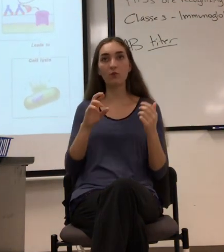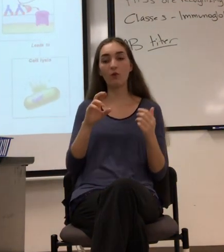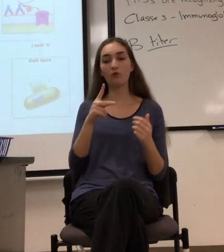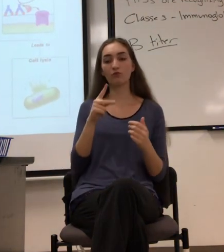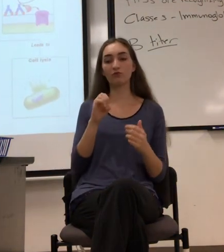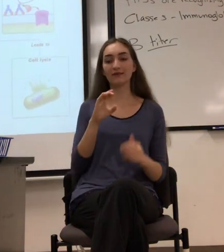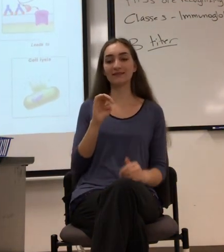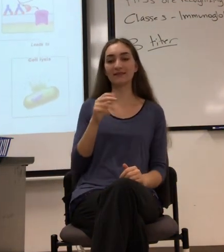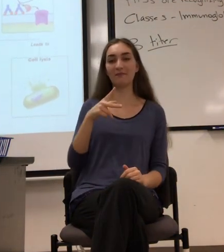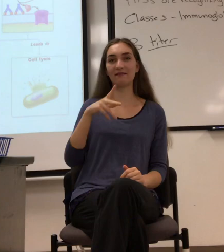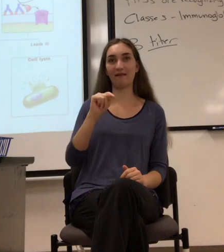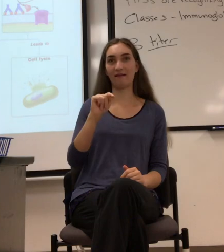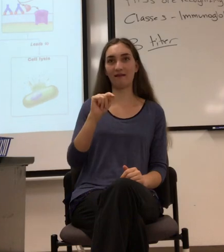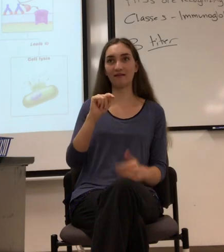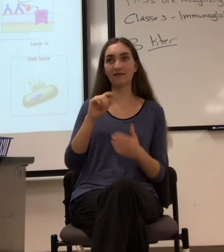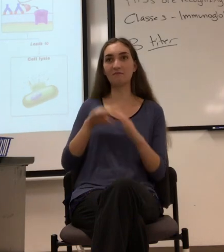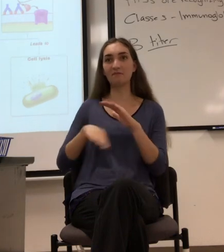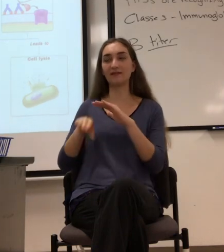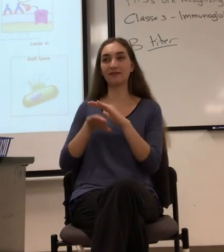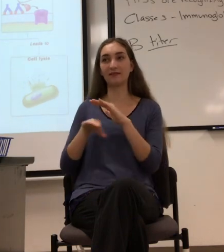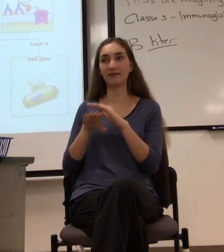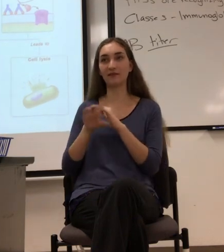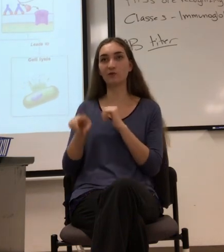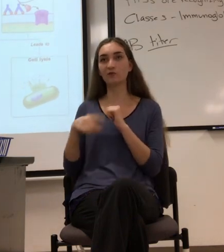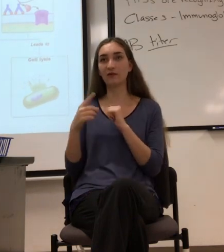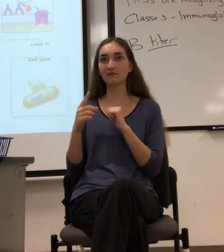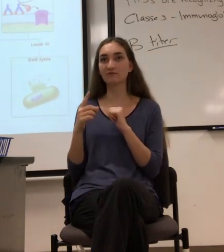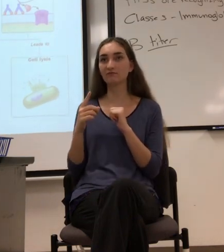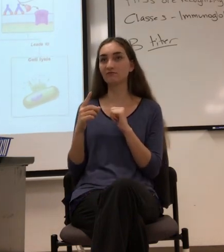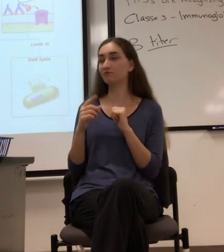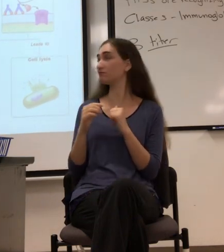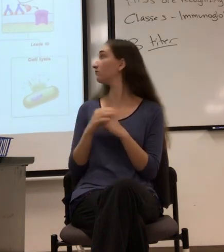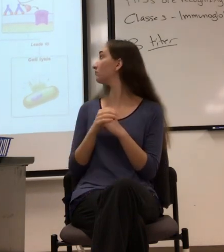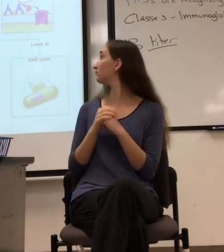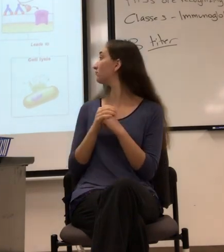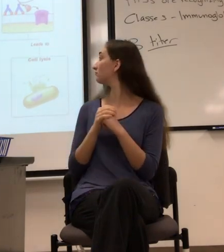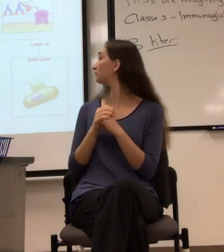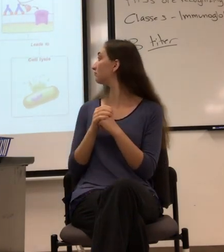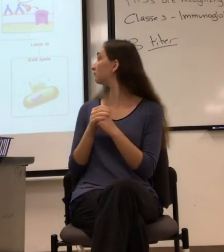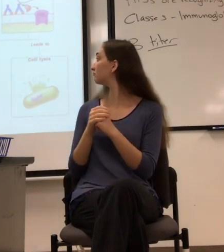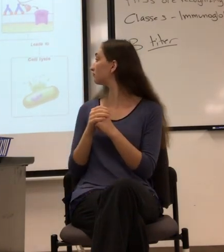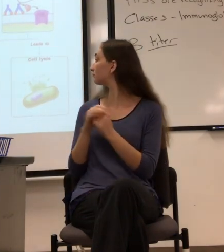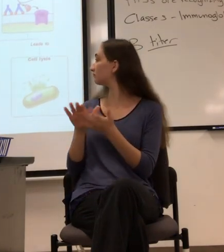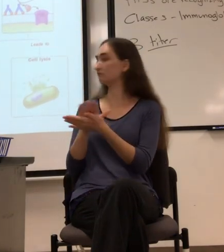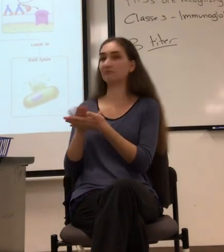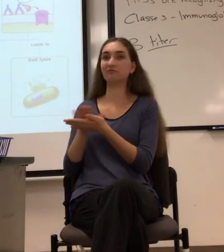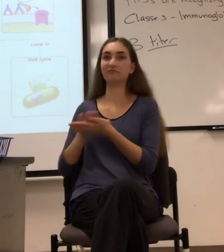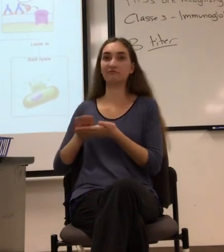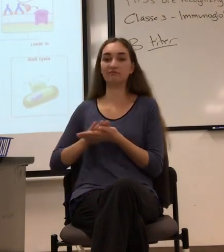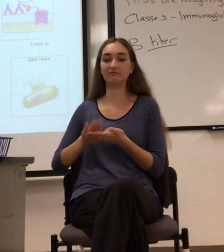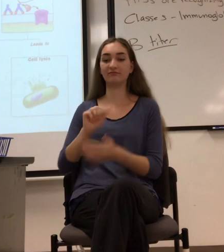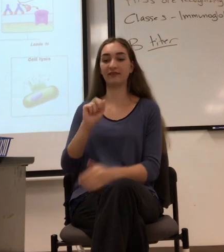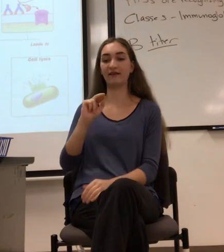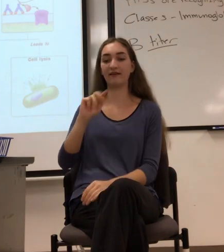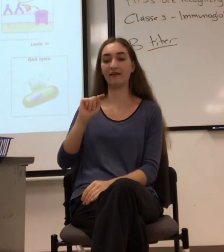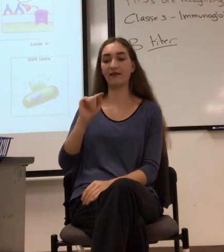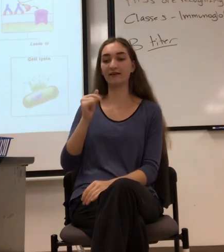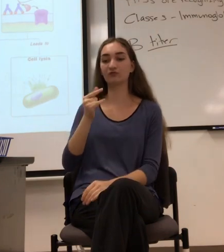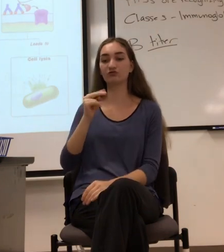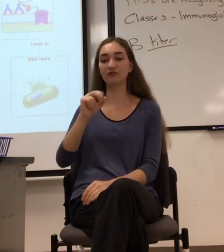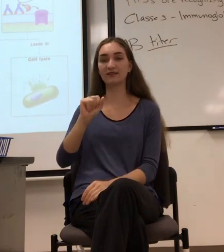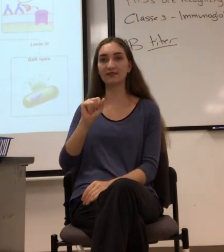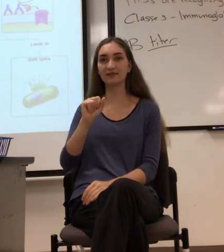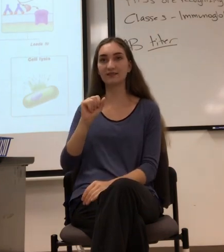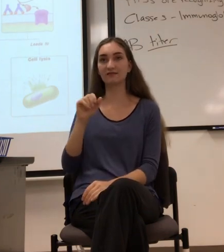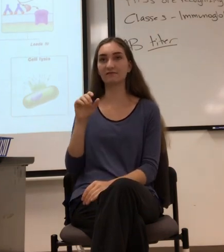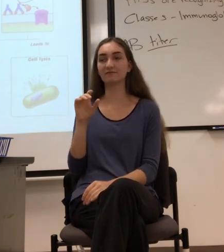just sop up the antigens, okay, and you just get rid of them. Agglutination. The same agglutination I talked